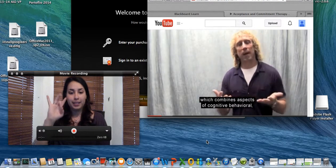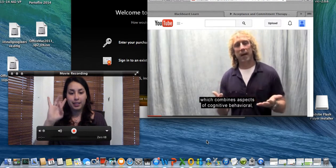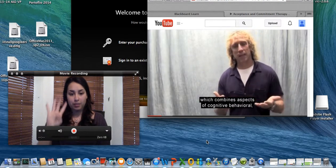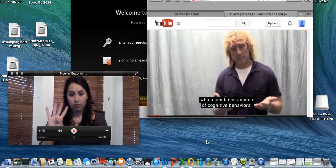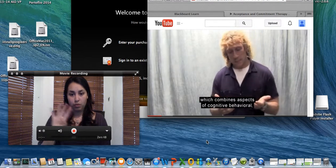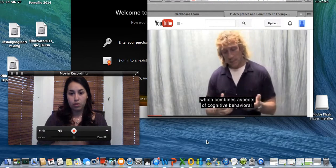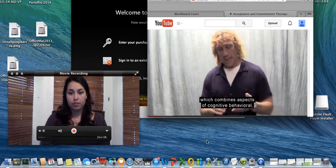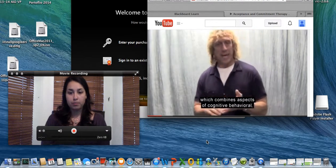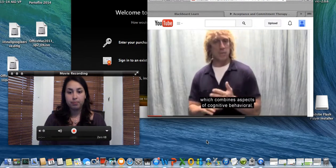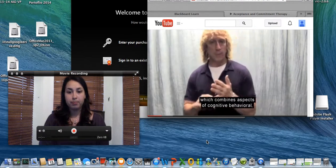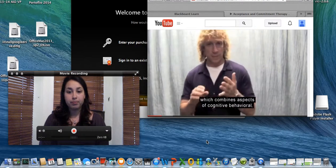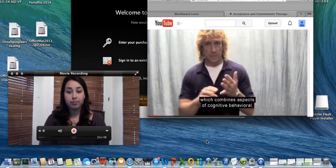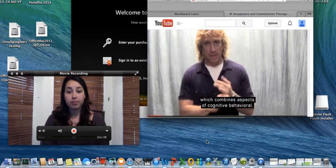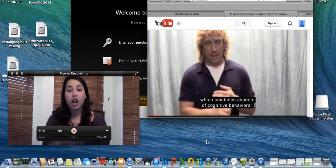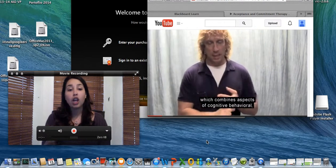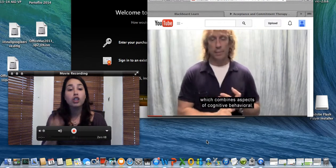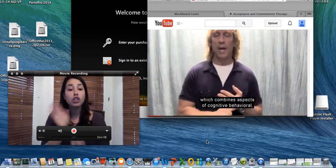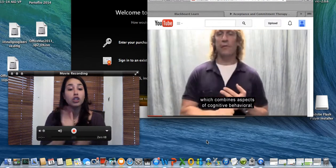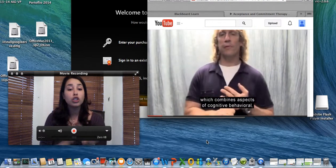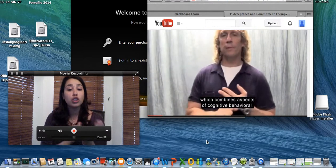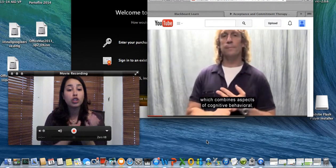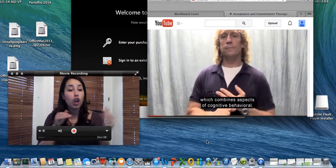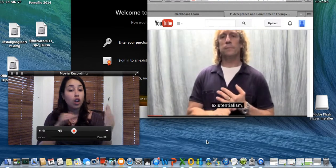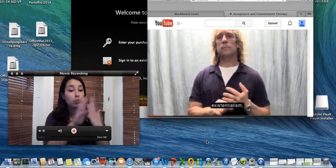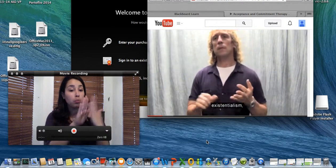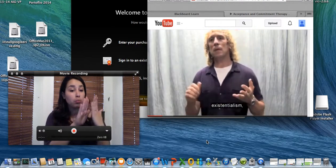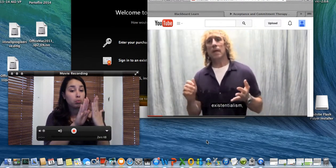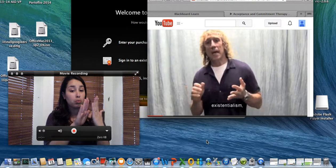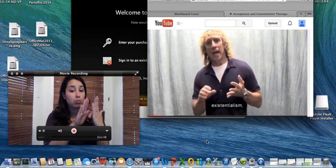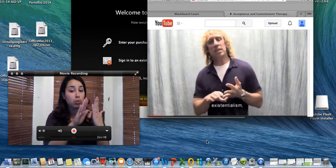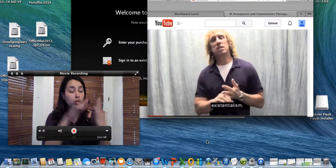which combines aspects of cognitive behavioral,